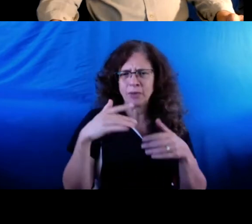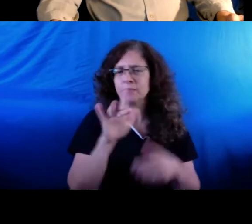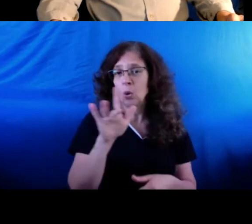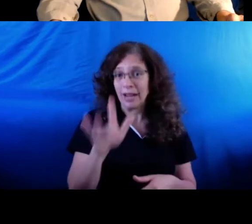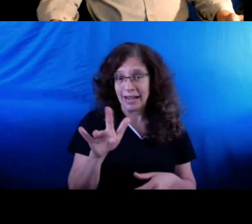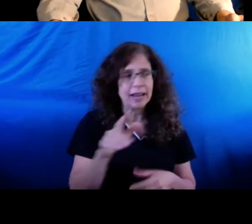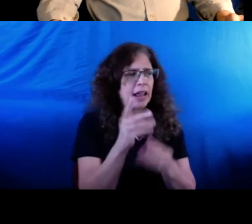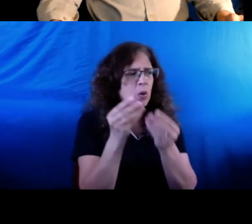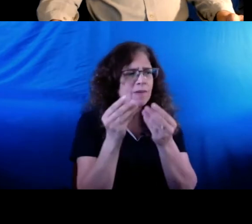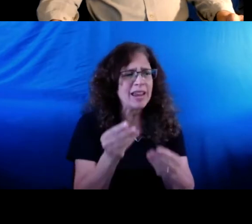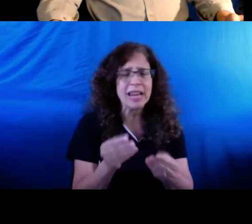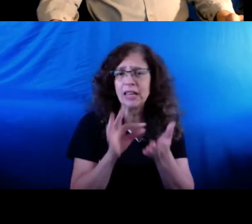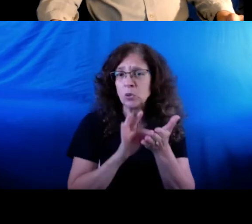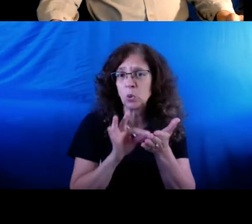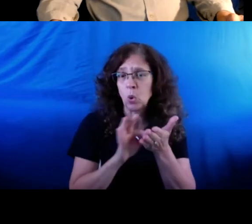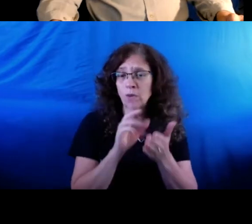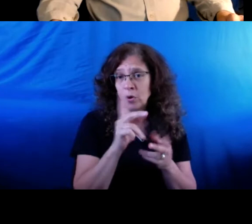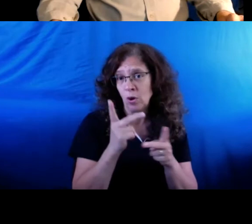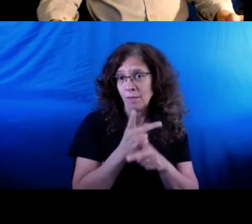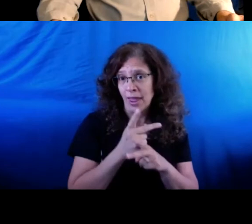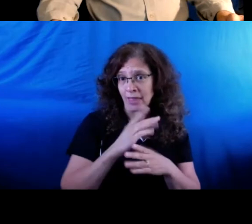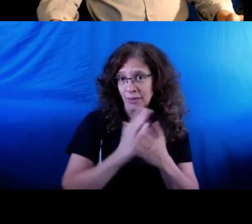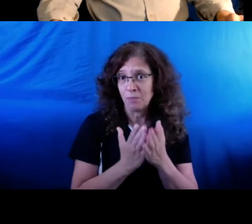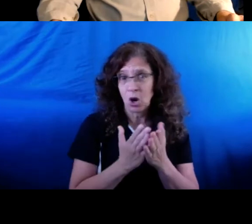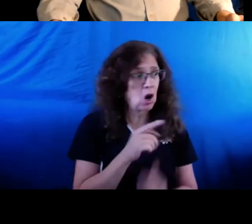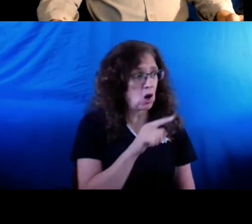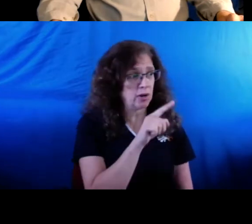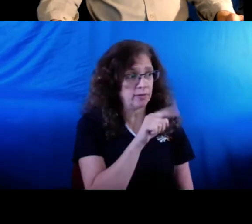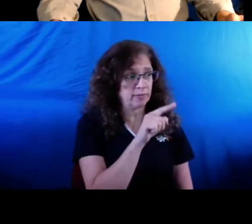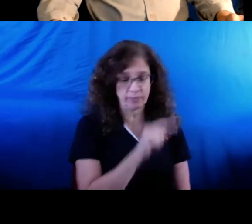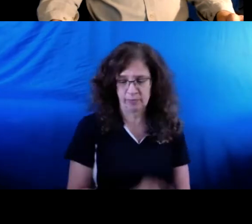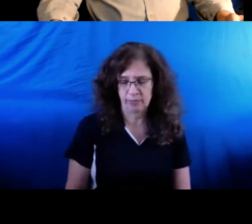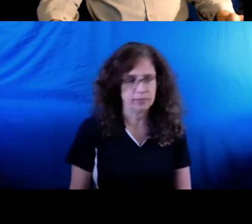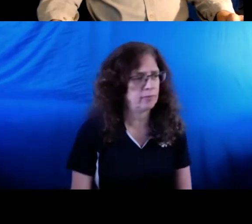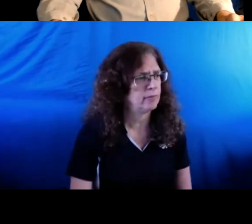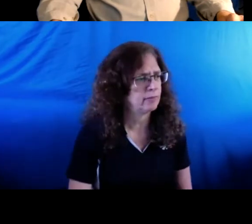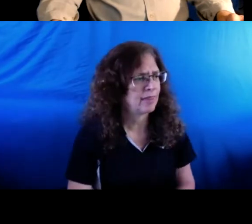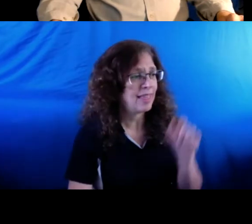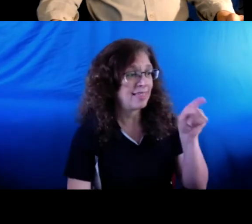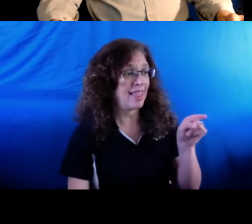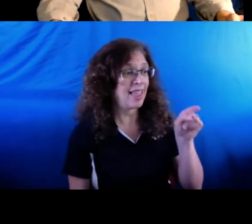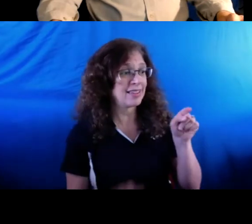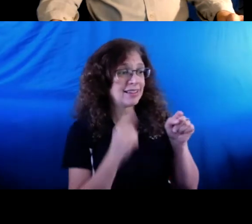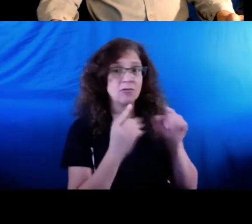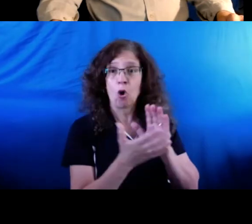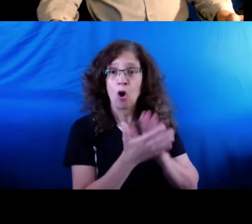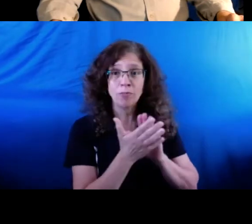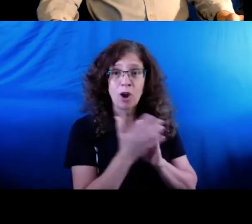fifth. And then you would click and you can feed in the scores on the math part.